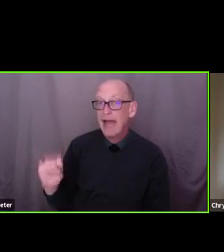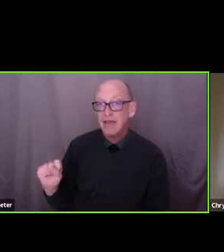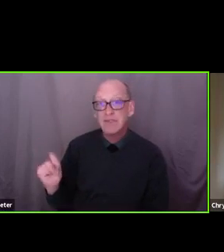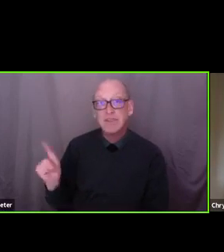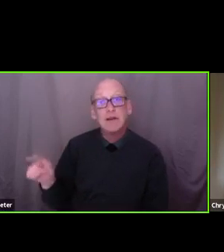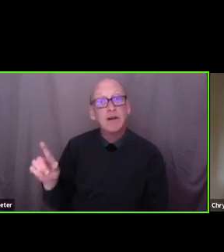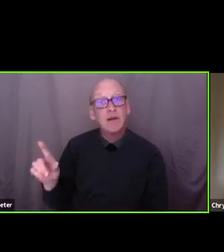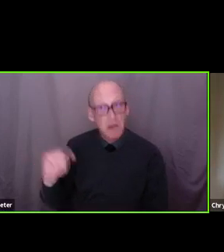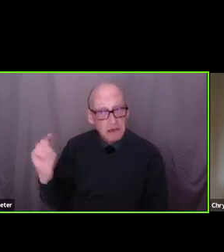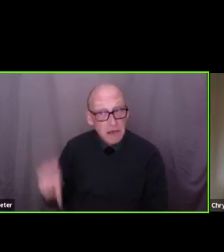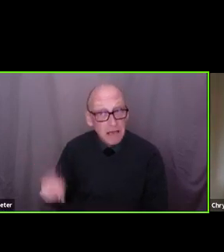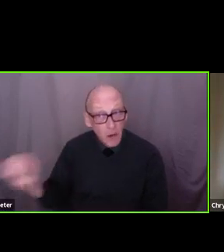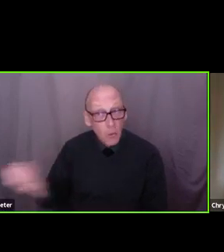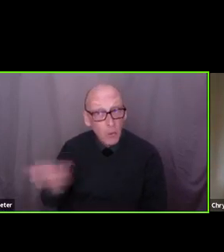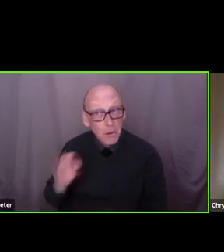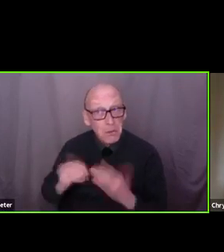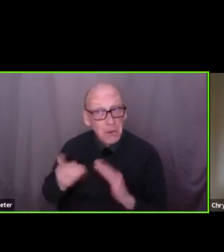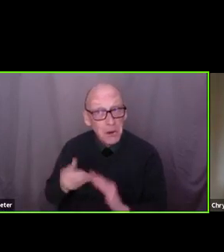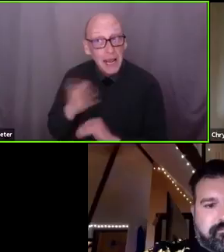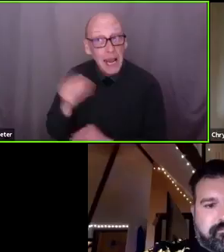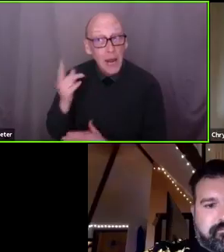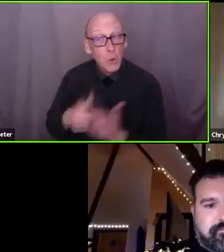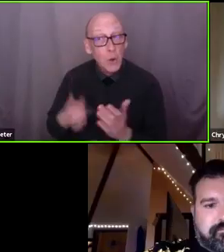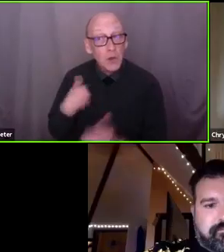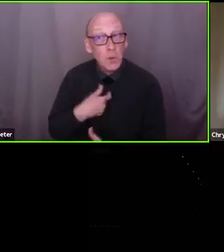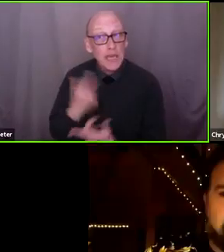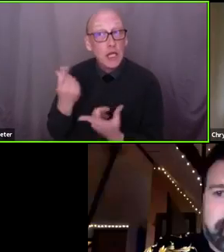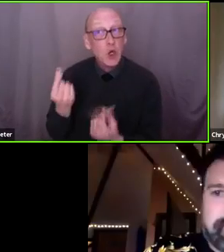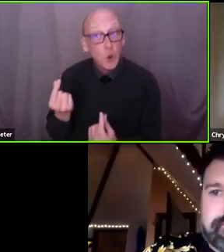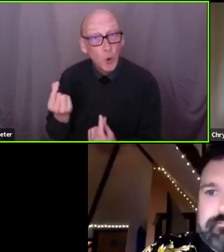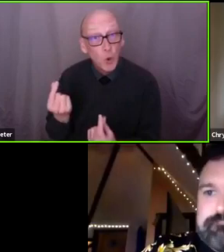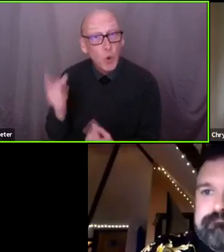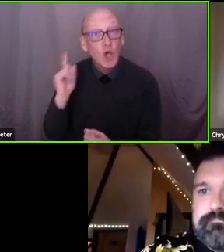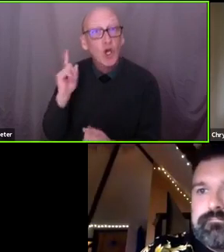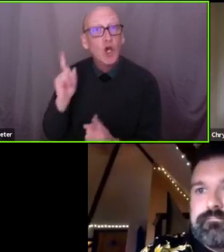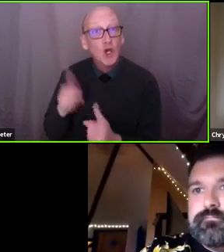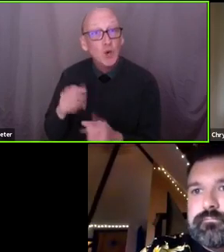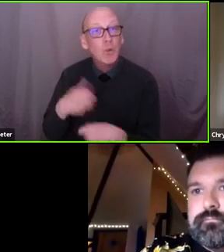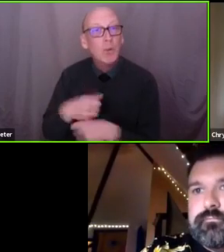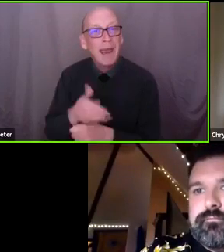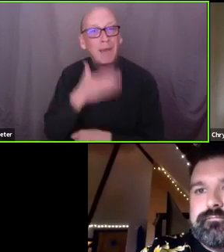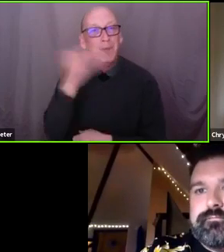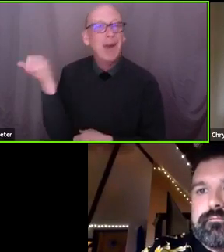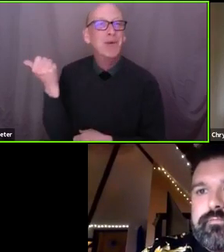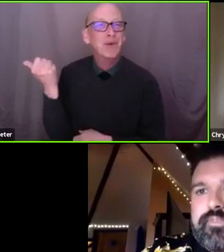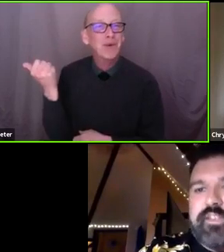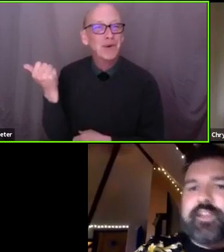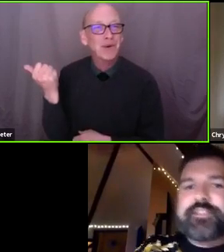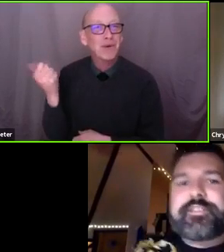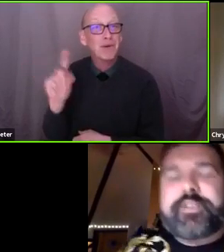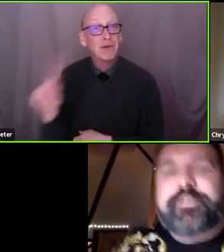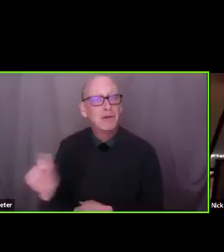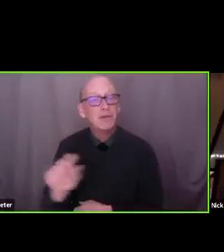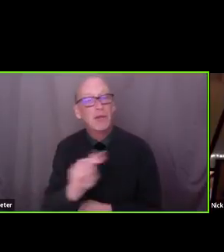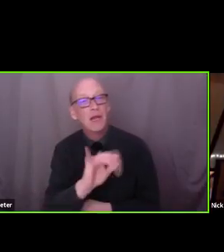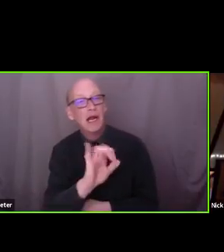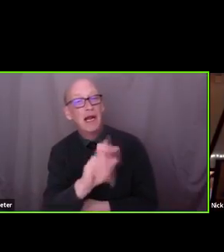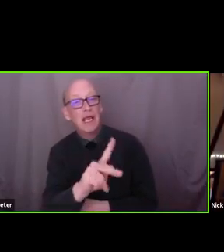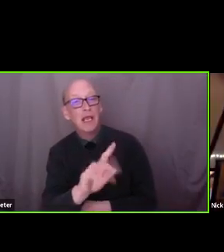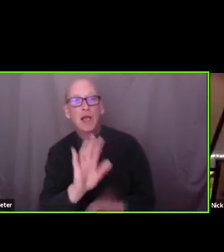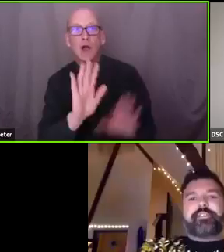welcoming community, and what do we need to do to make it even better? Yeah, it's a great